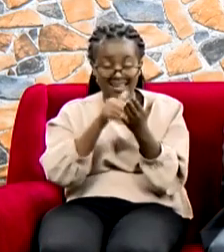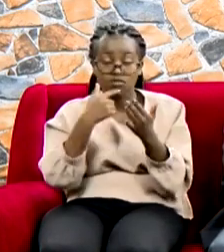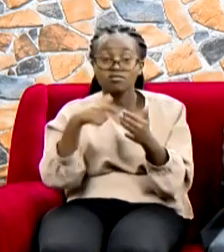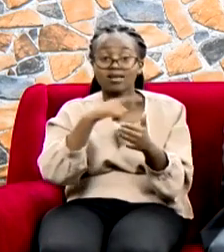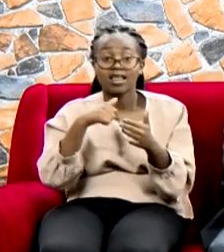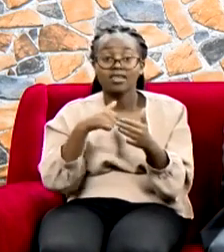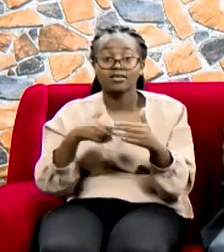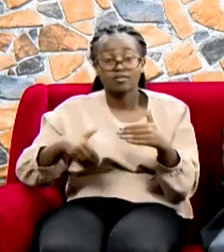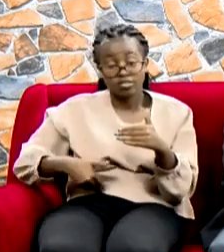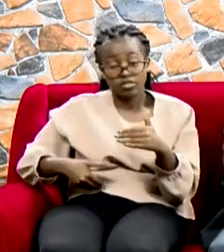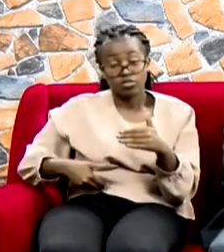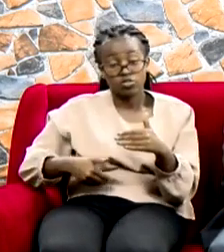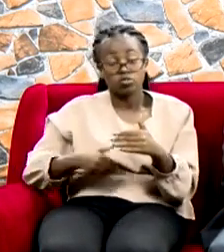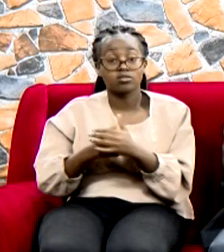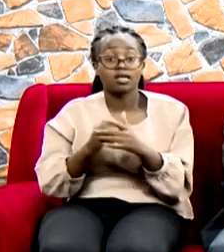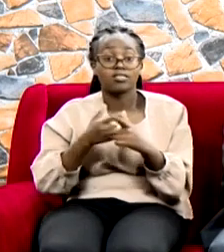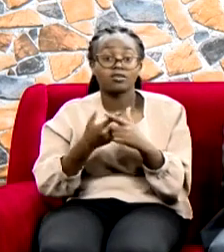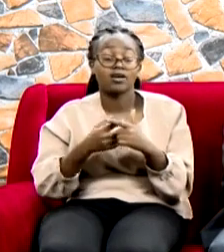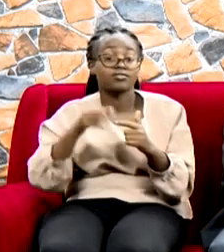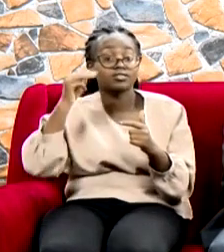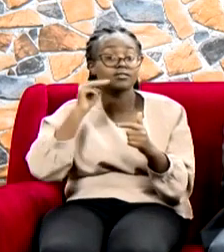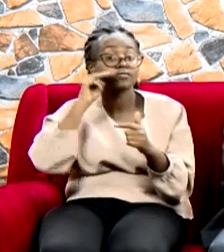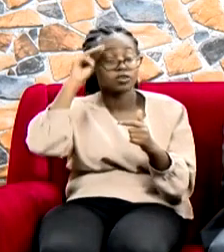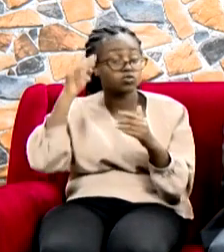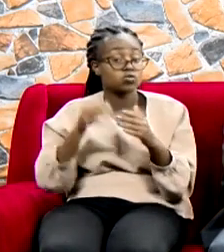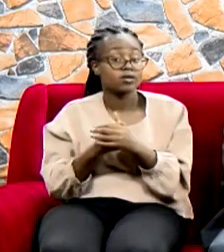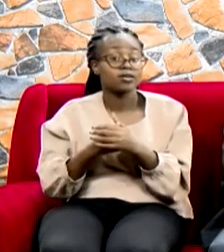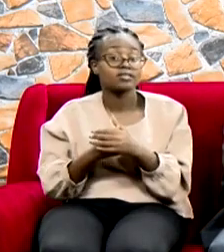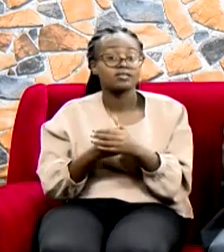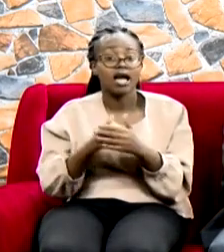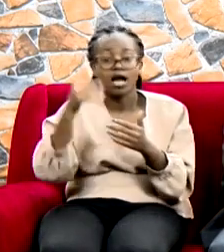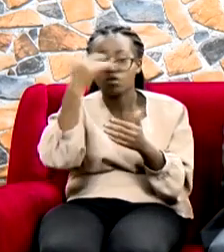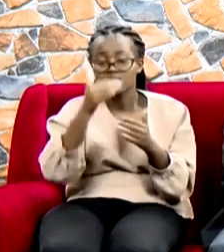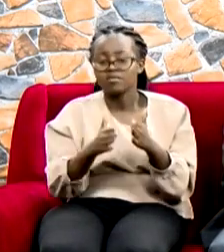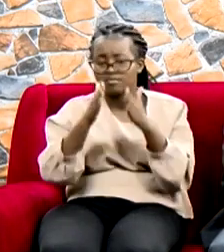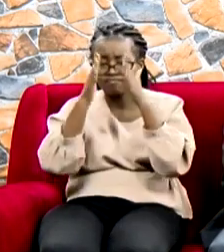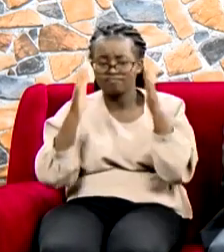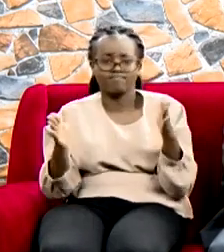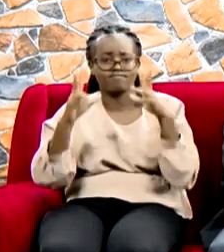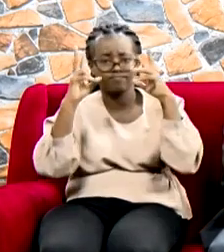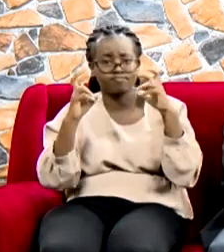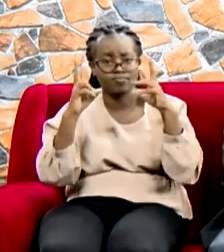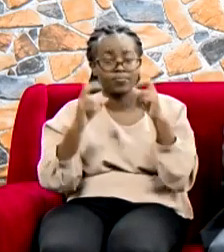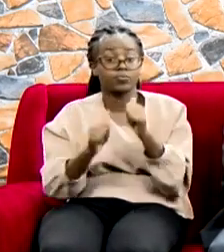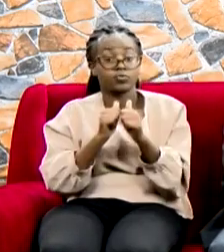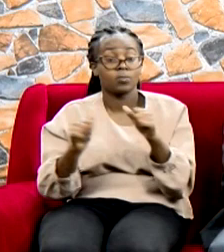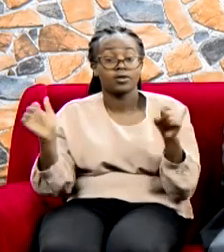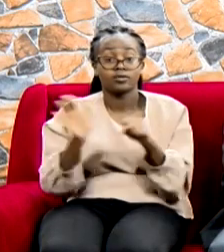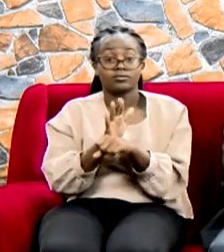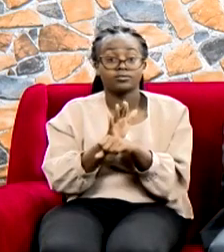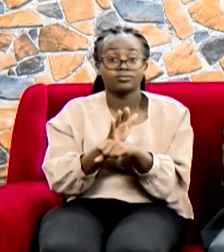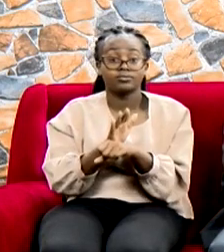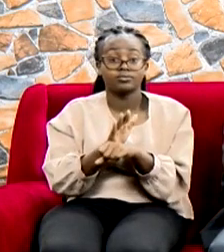least there is the youth side and the adult side. And like I told you, autism is a very wide topic, so we will be covering it